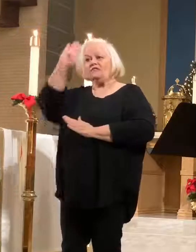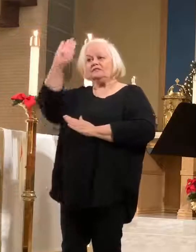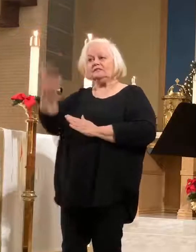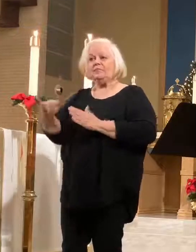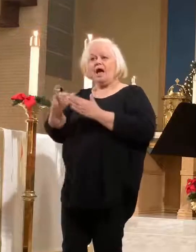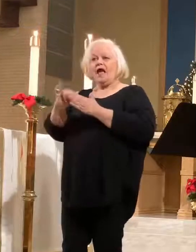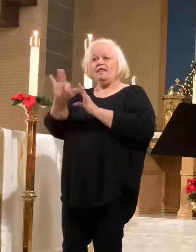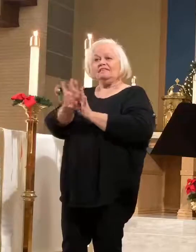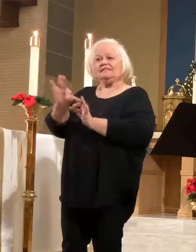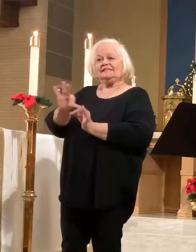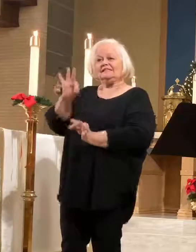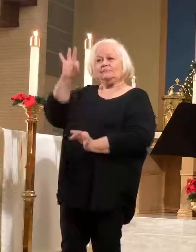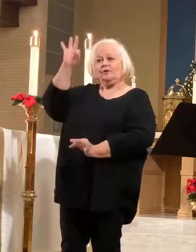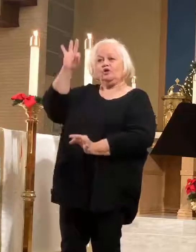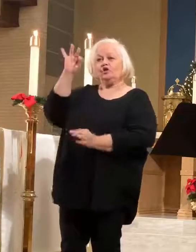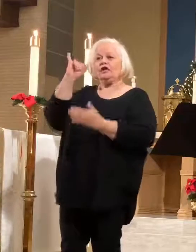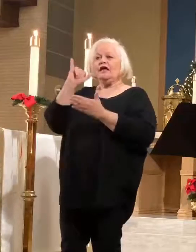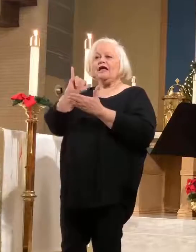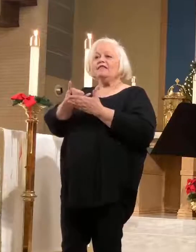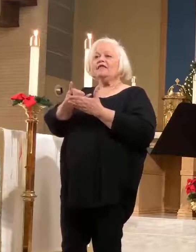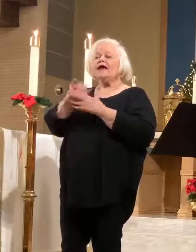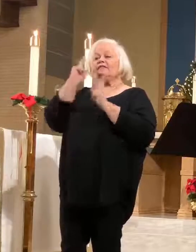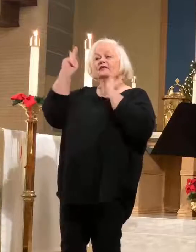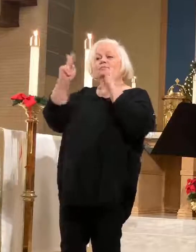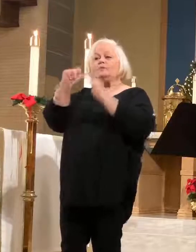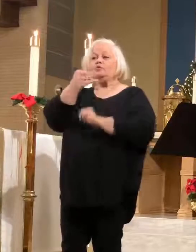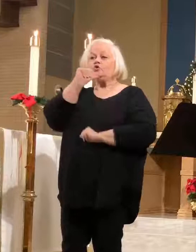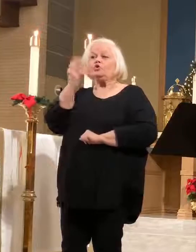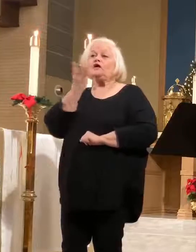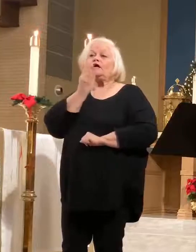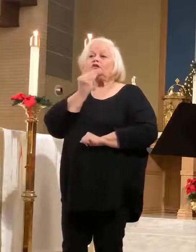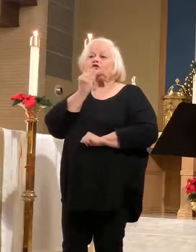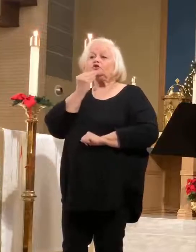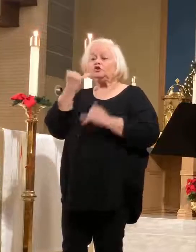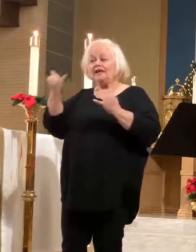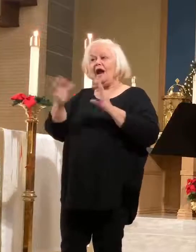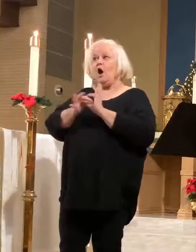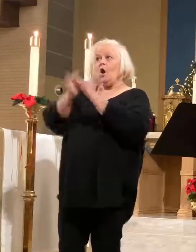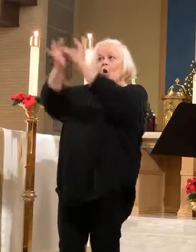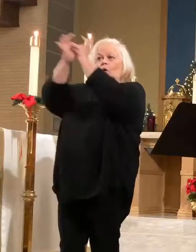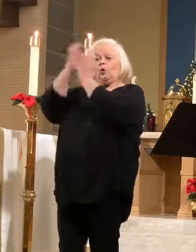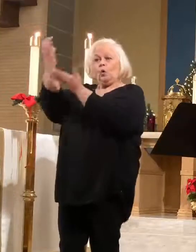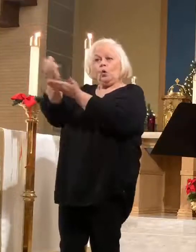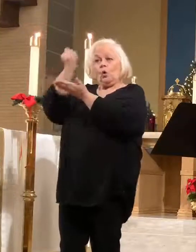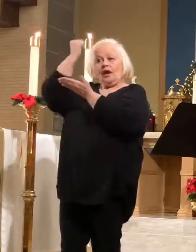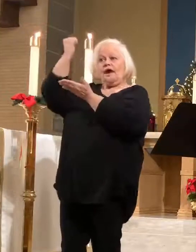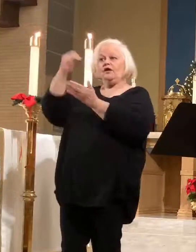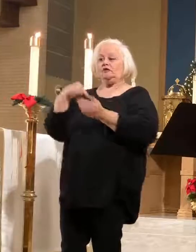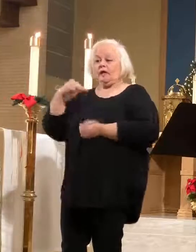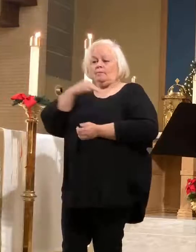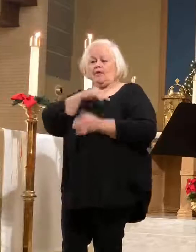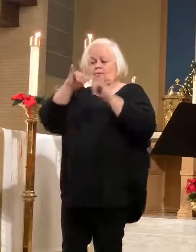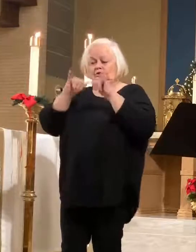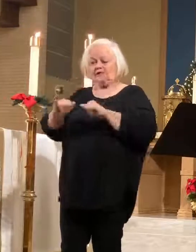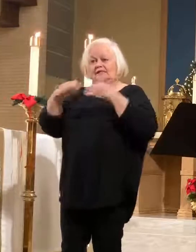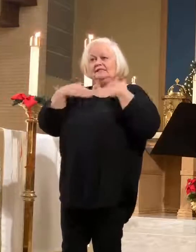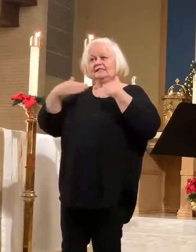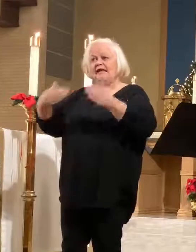Spirit, that the Gentiles are co-heirs, members of the same